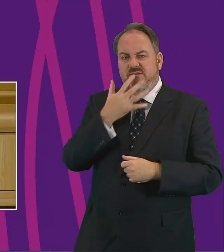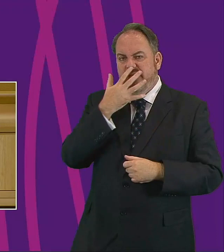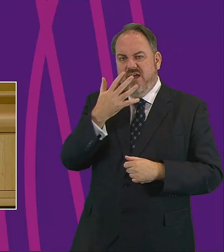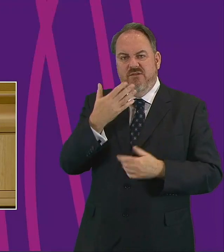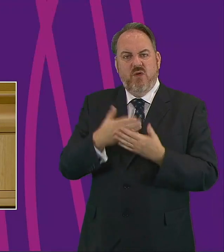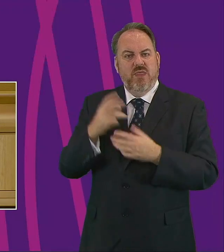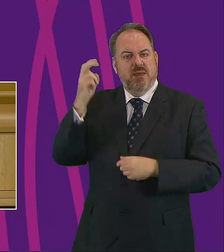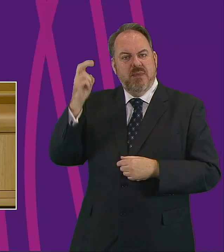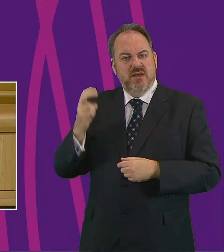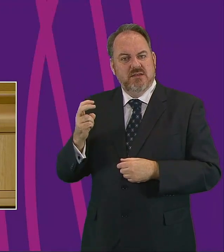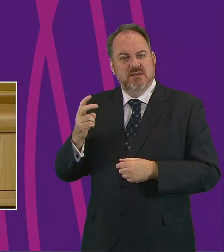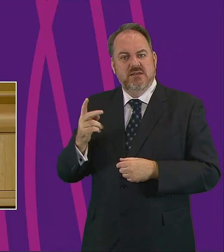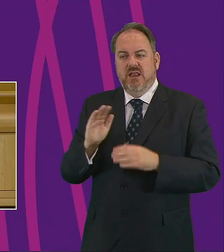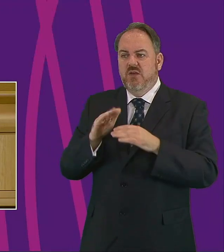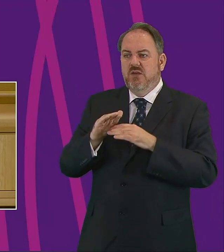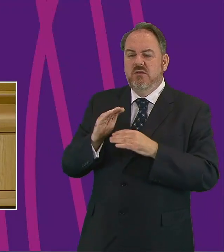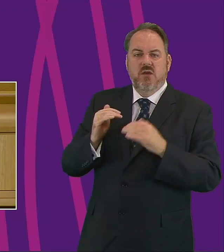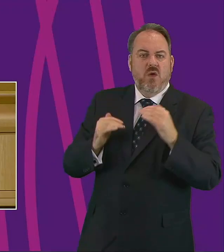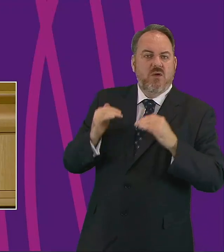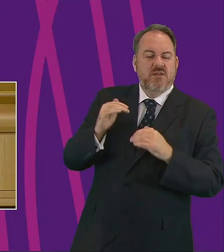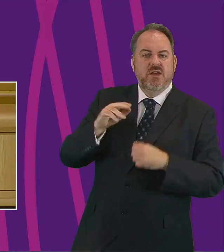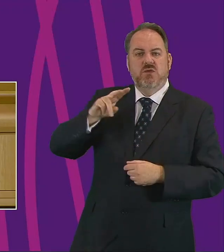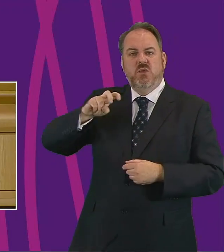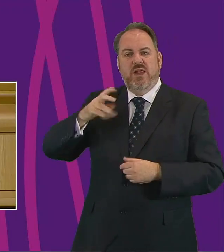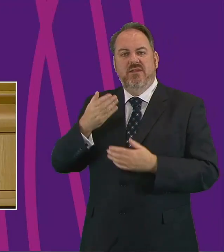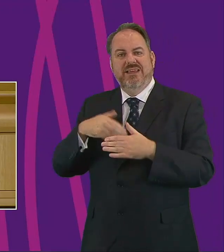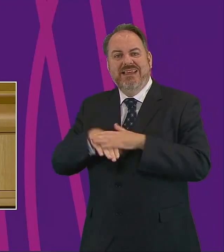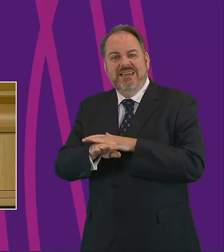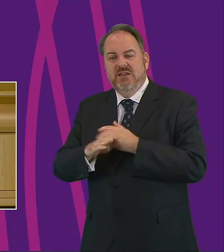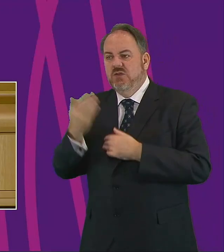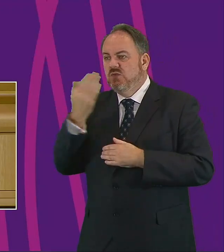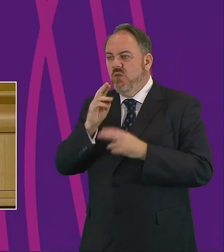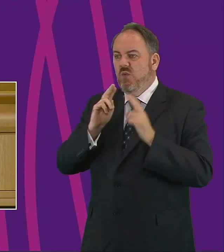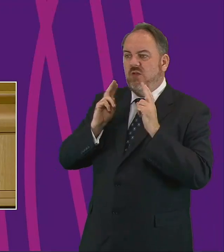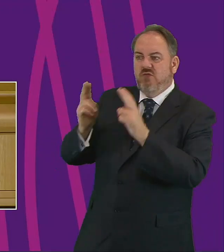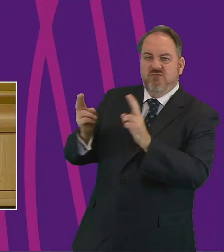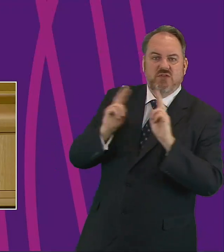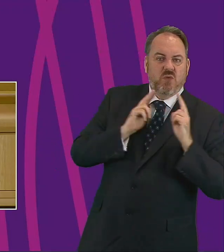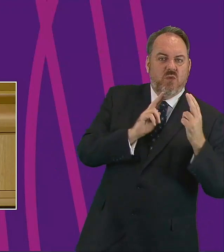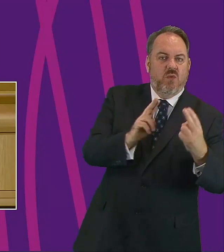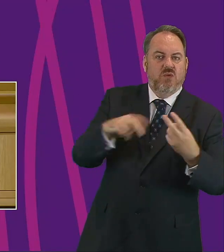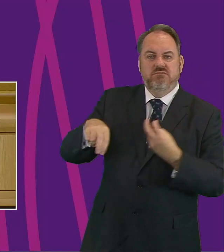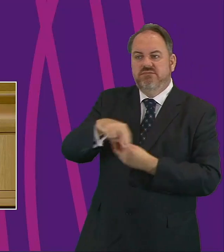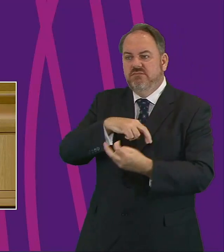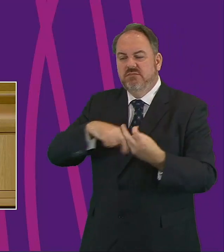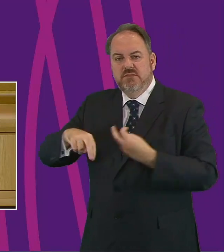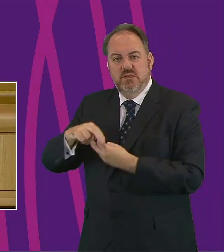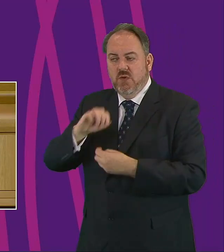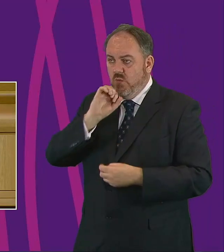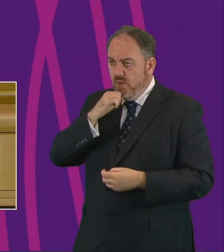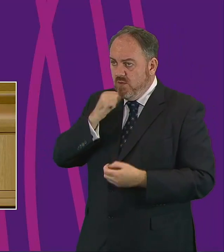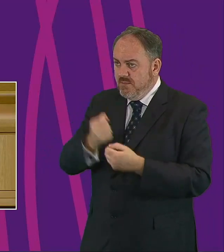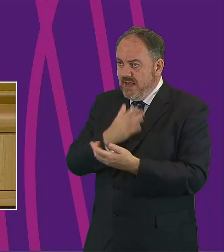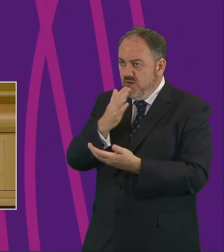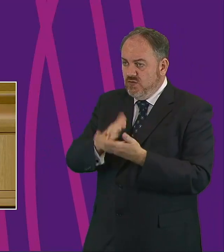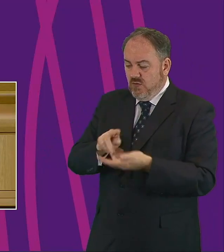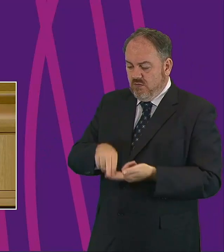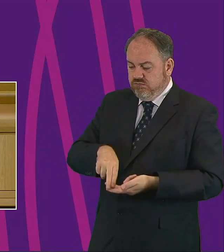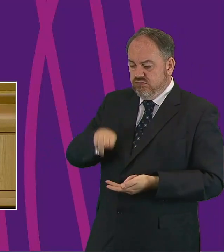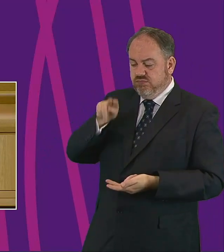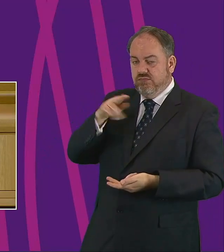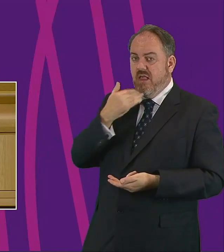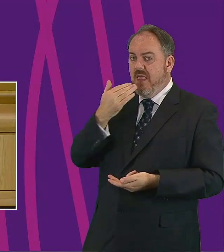over 12-year-olds in other school settings, can the First Minister confirm that her government will guarantee a supply through whichever